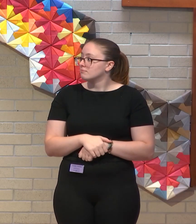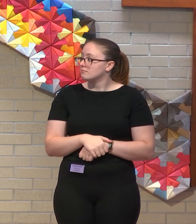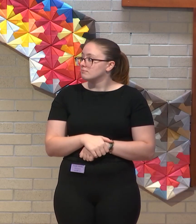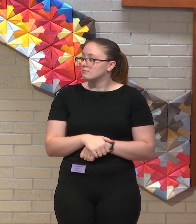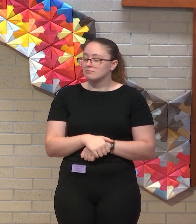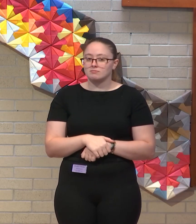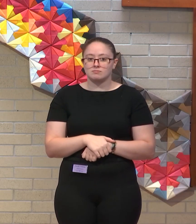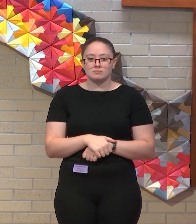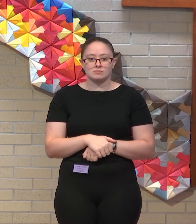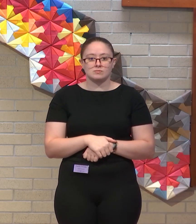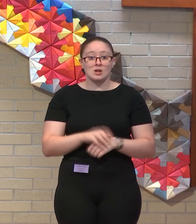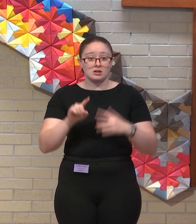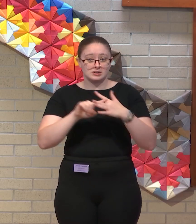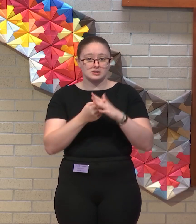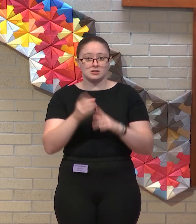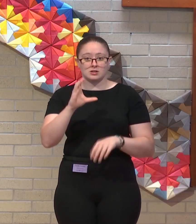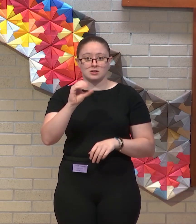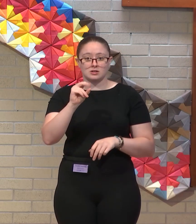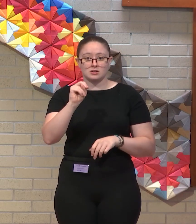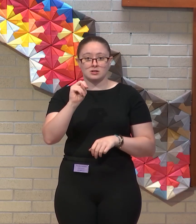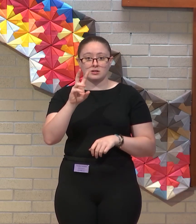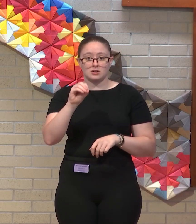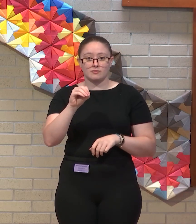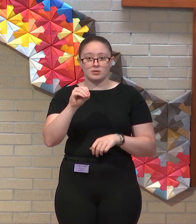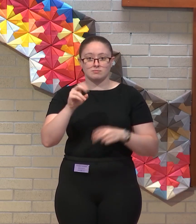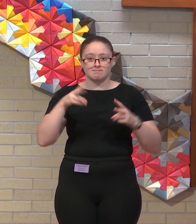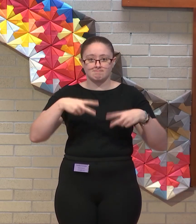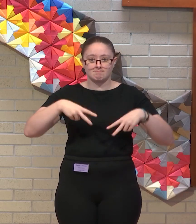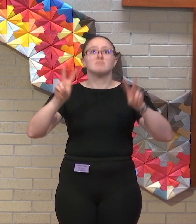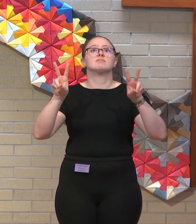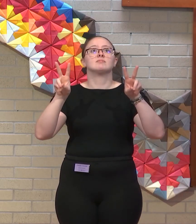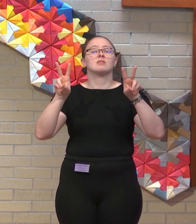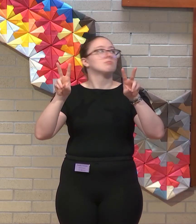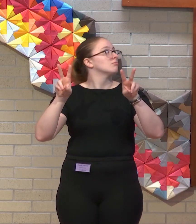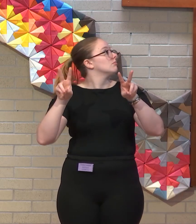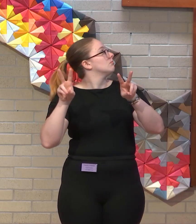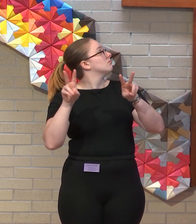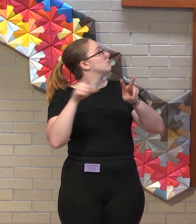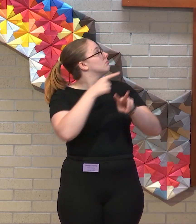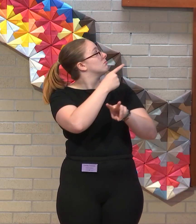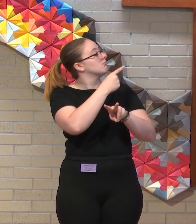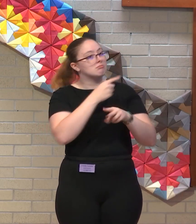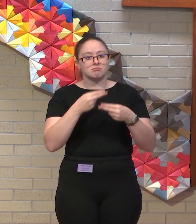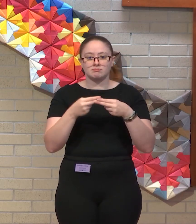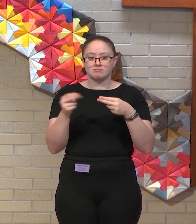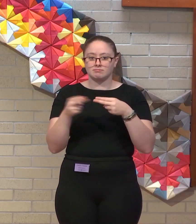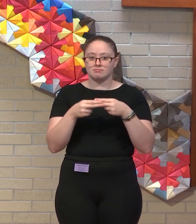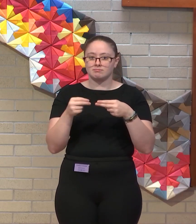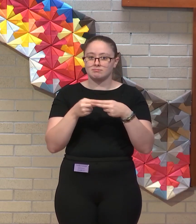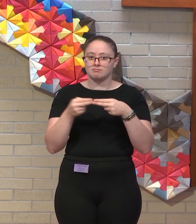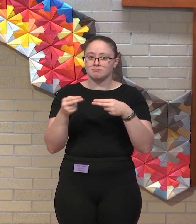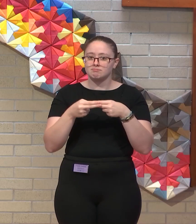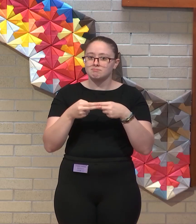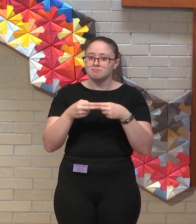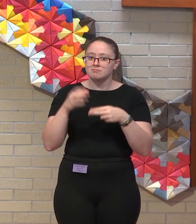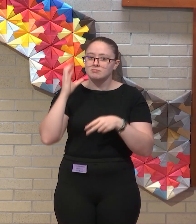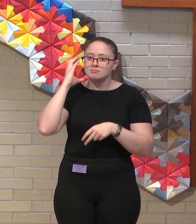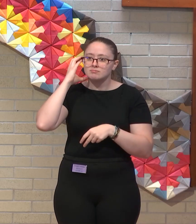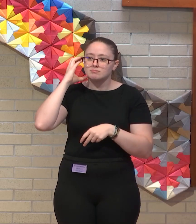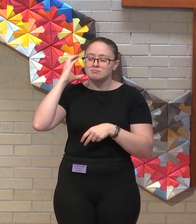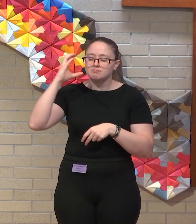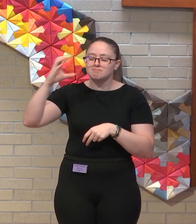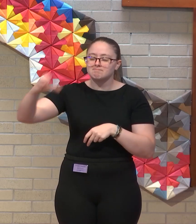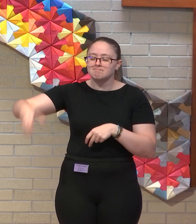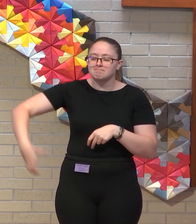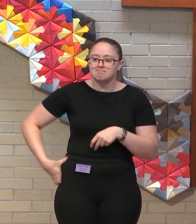space at the beginning of Convo, look up and notice the slides circulating. Put your phones away, put your